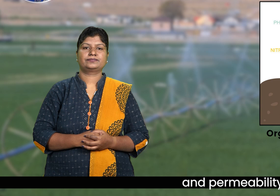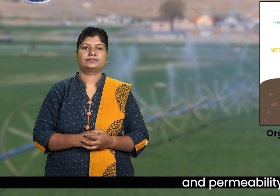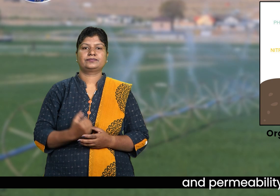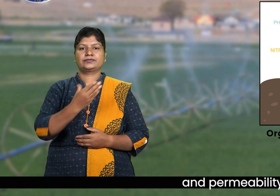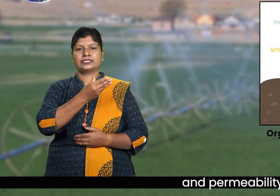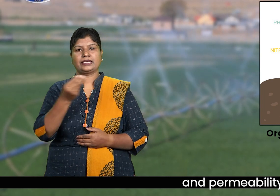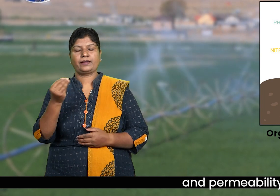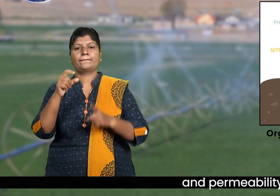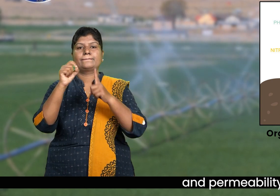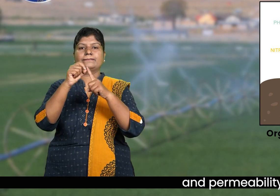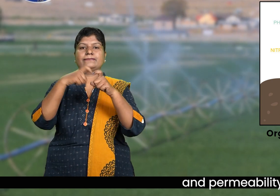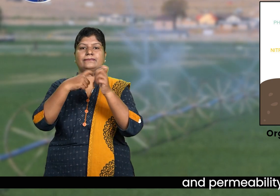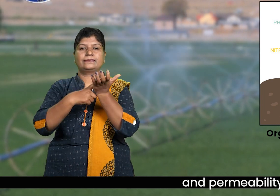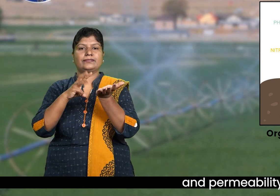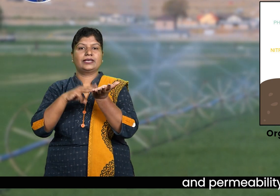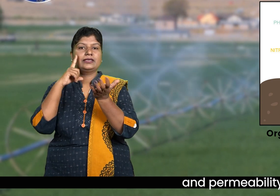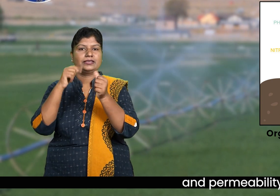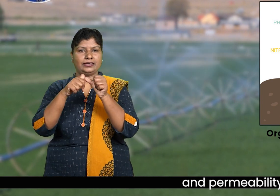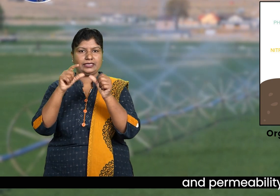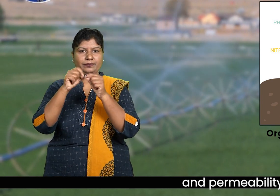and permeability.